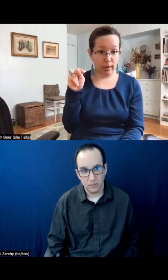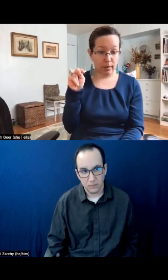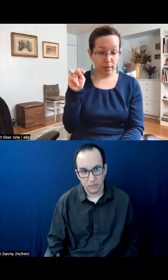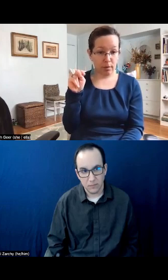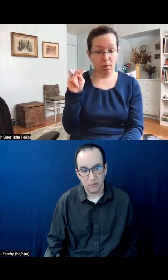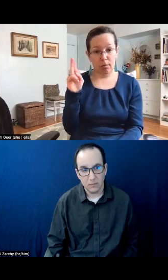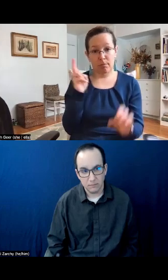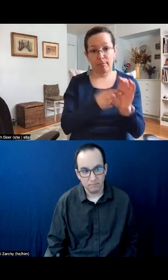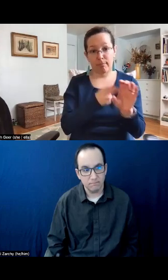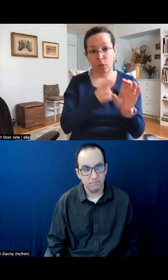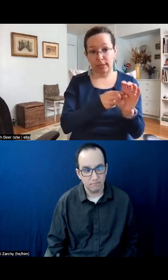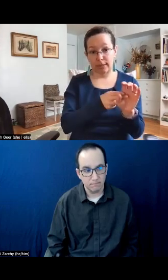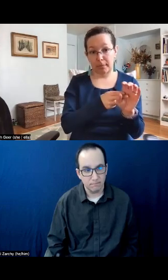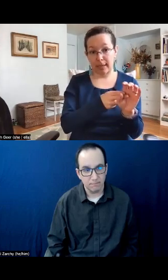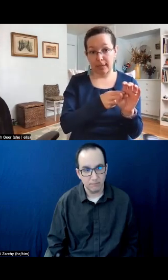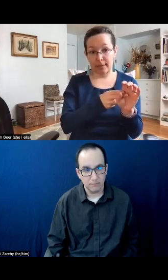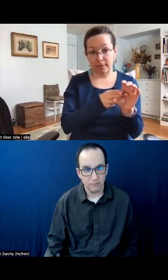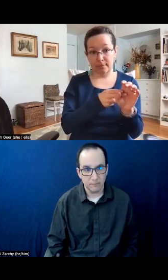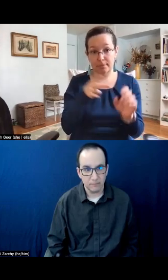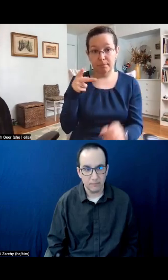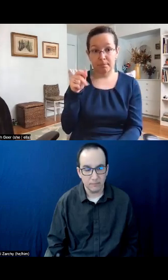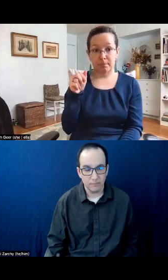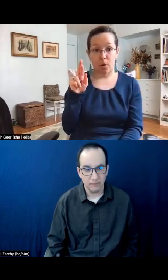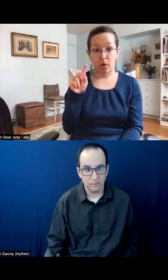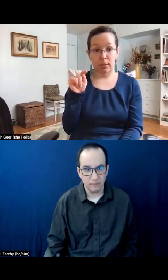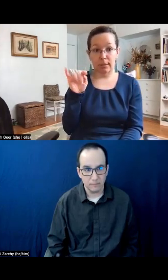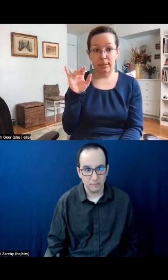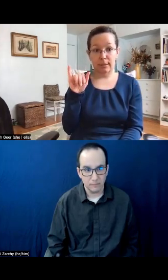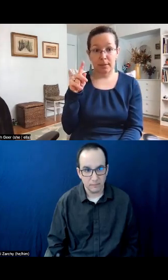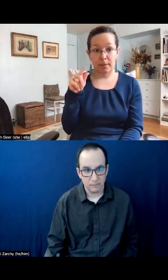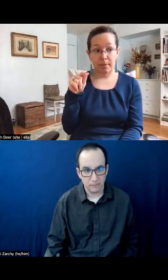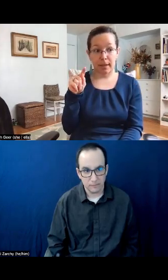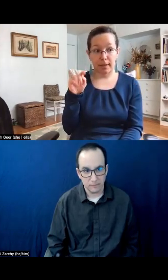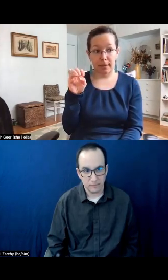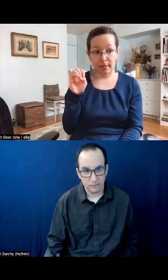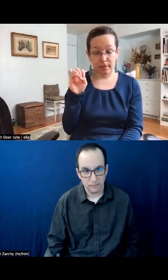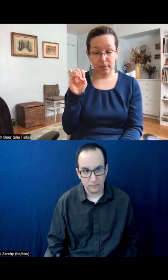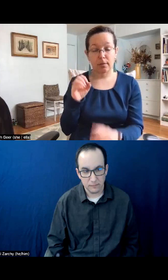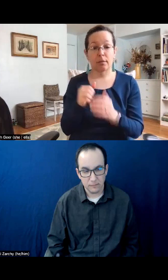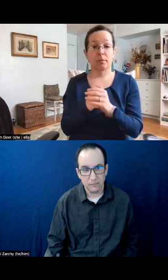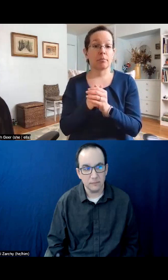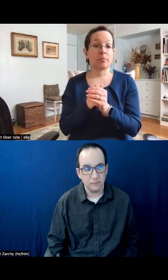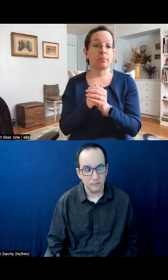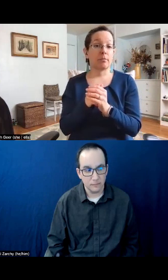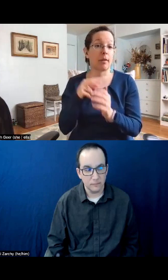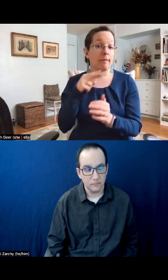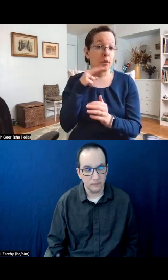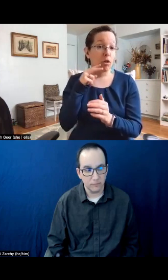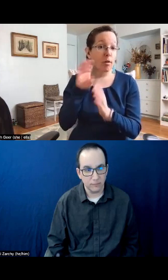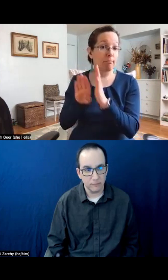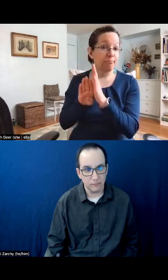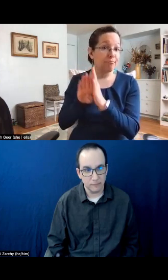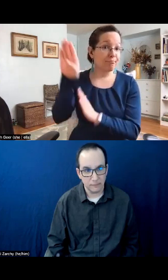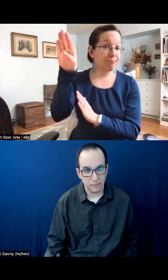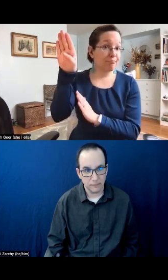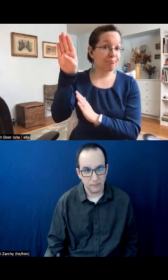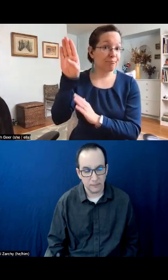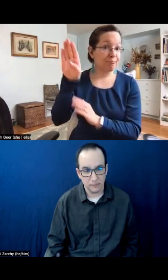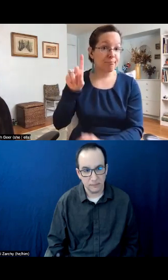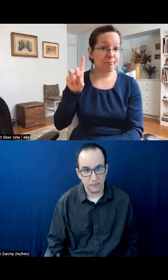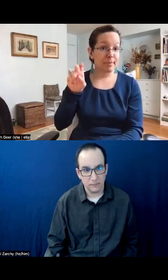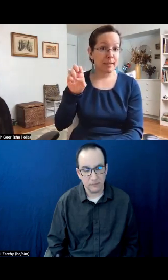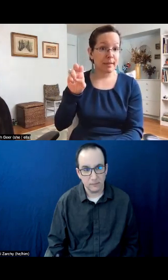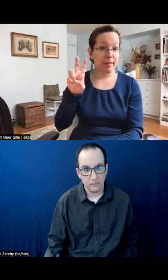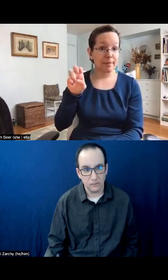join, the verb to join versus participant. Excuse me, to participate,